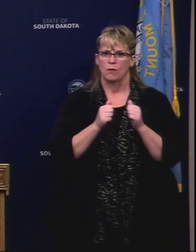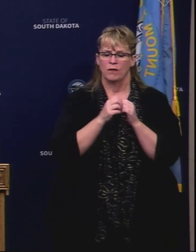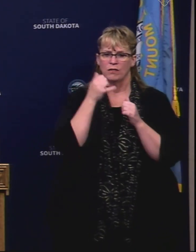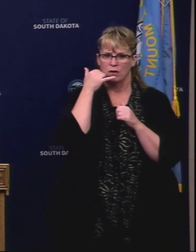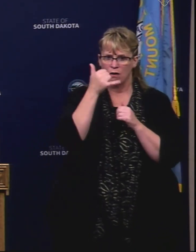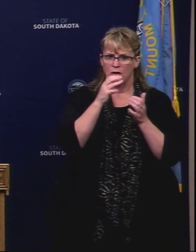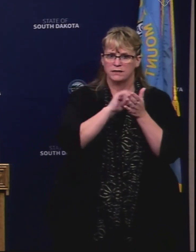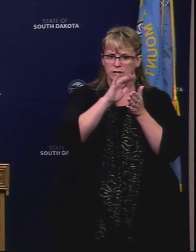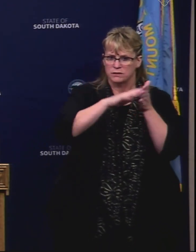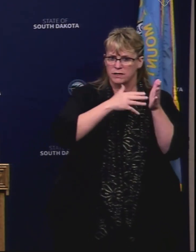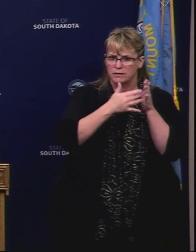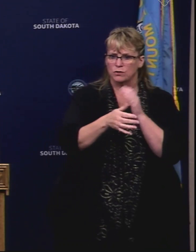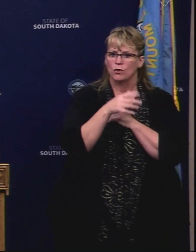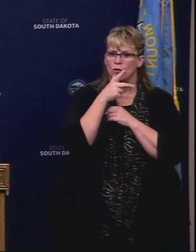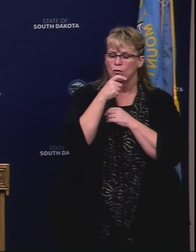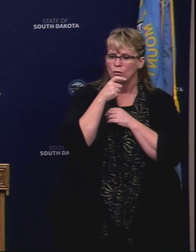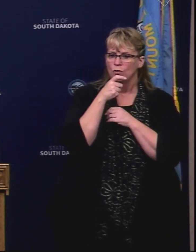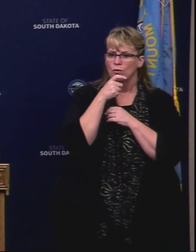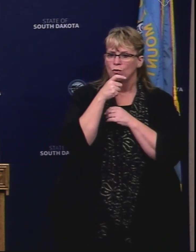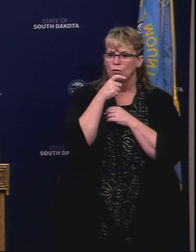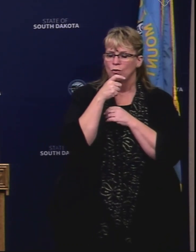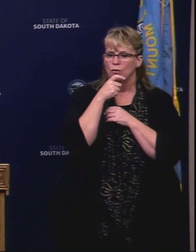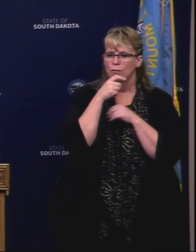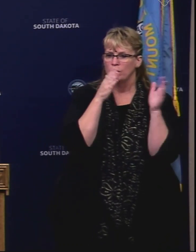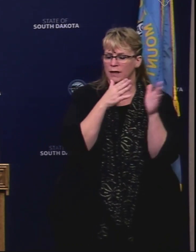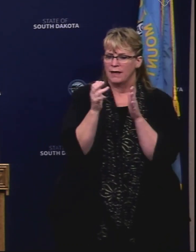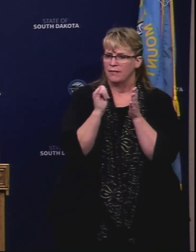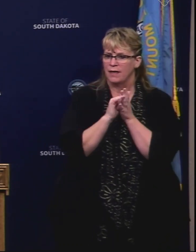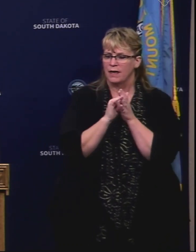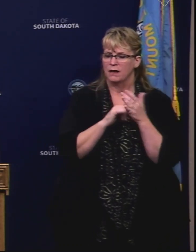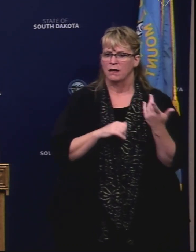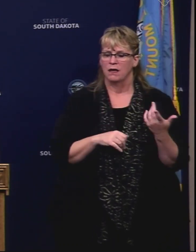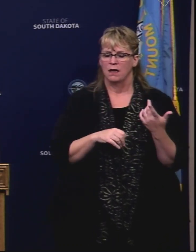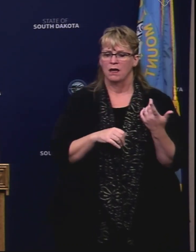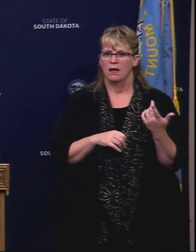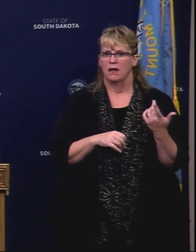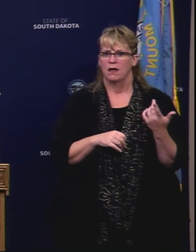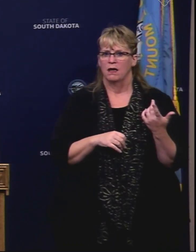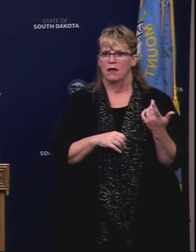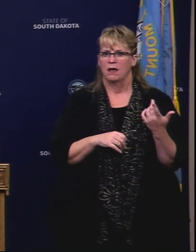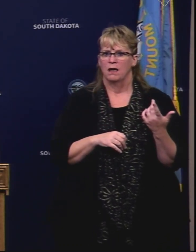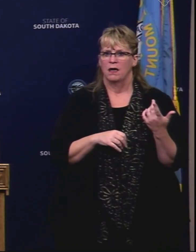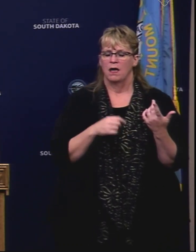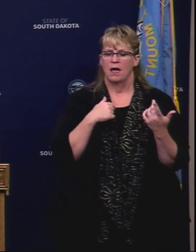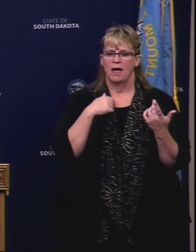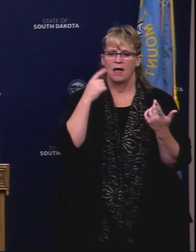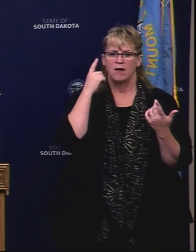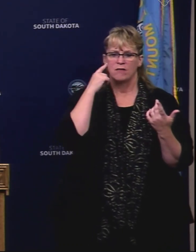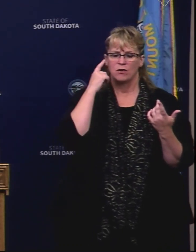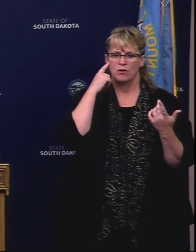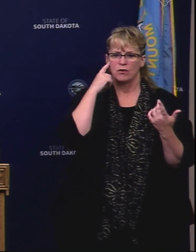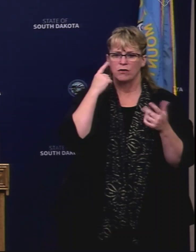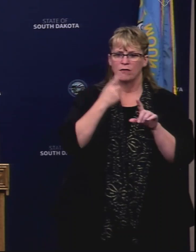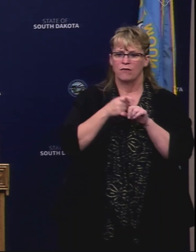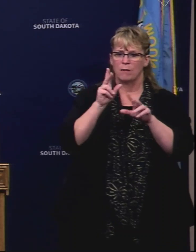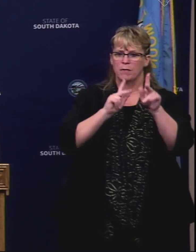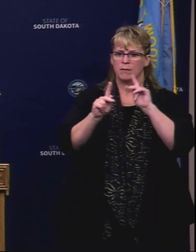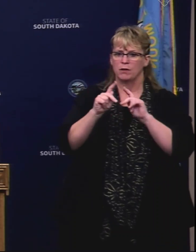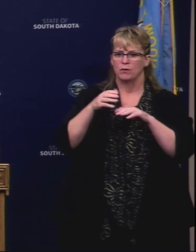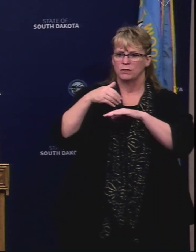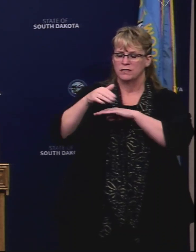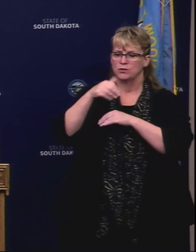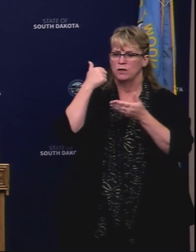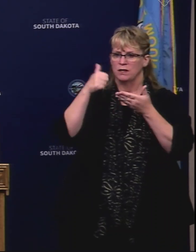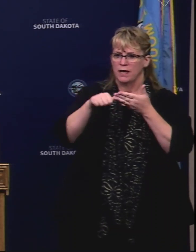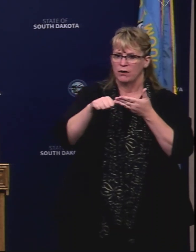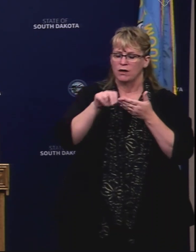could tell us who organized it with that. I've heard from the organizations that sent you that letter that they haven't heard from your office.